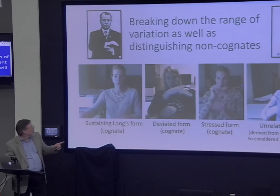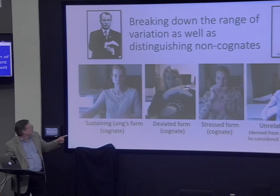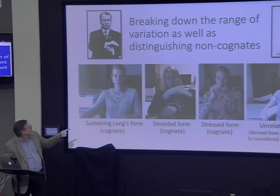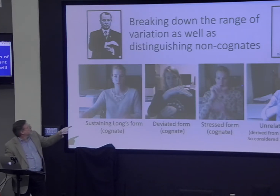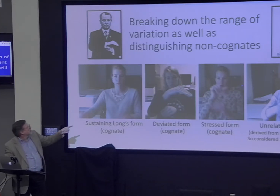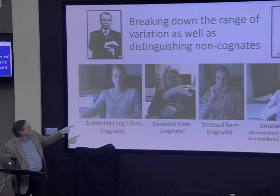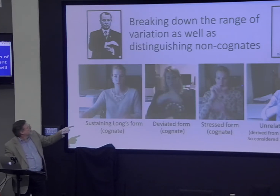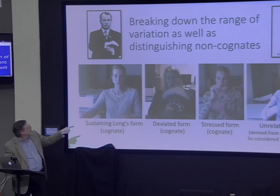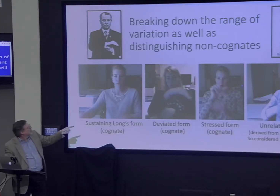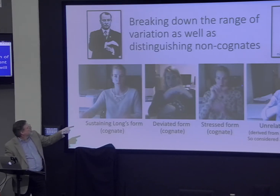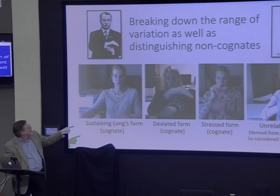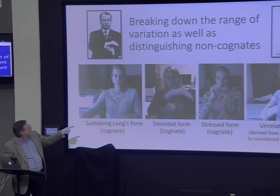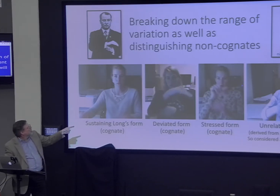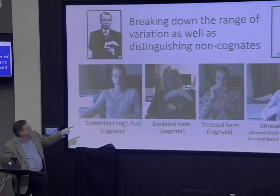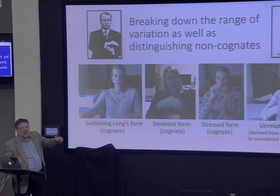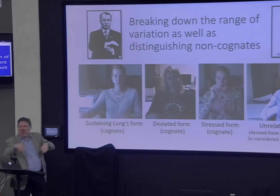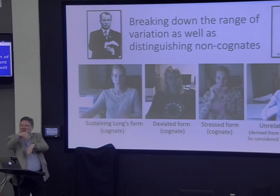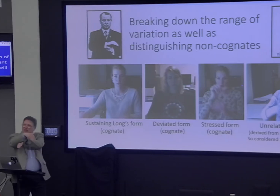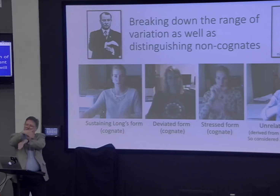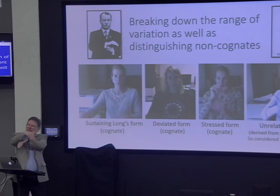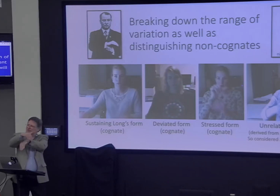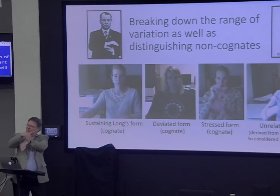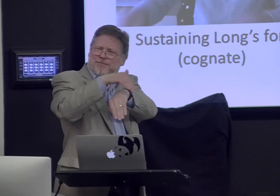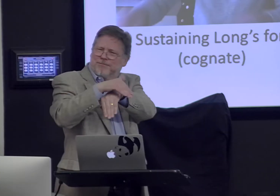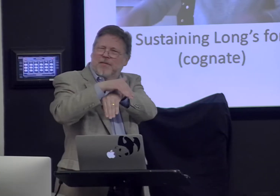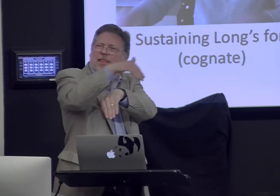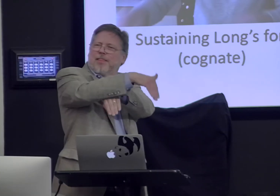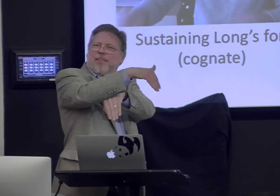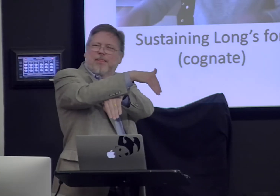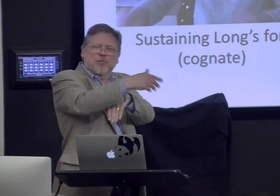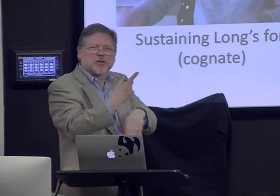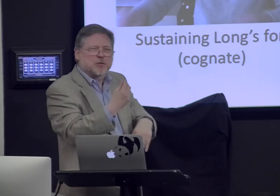of responses that we got for night.